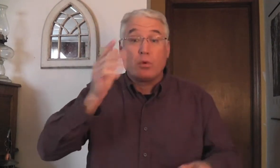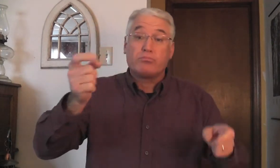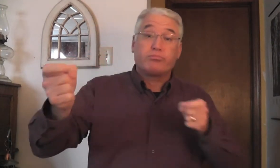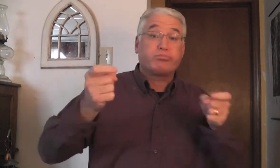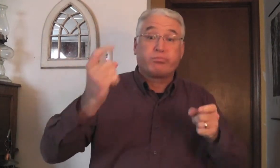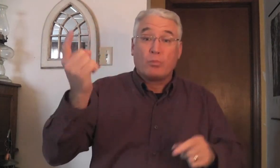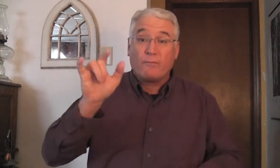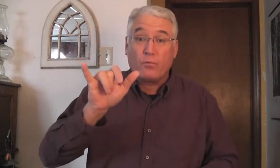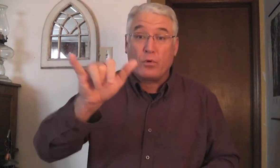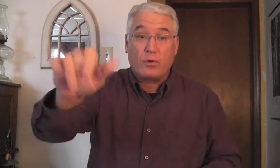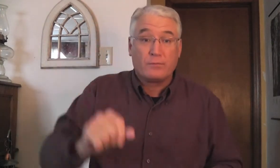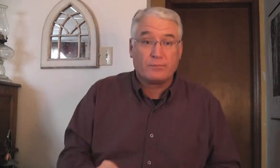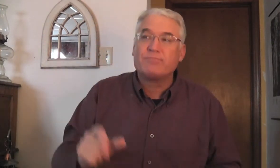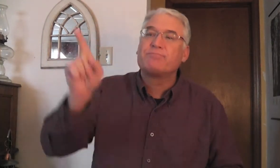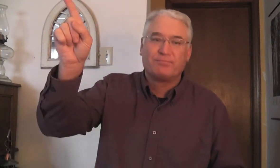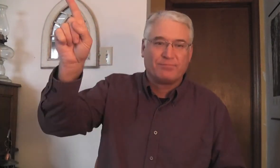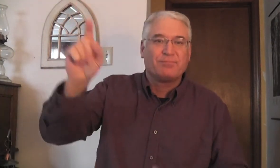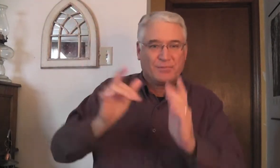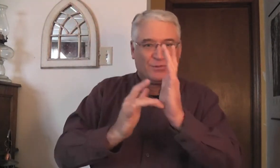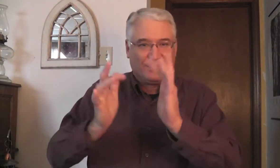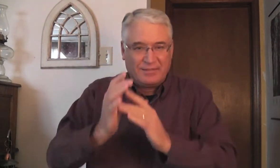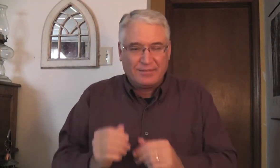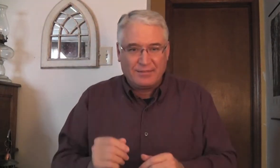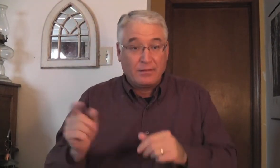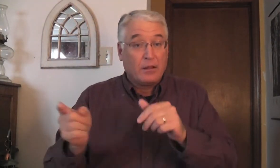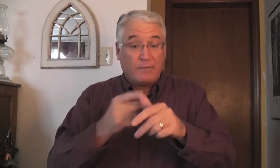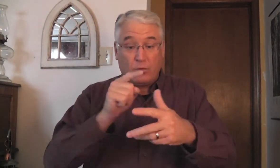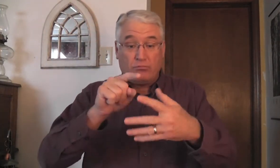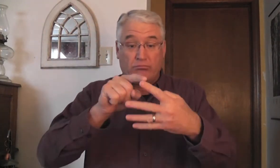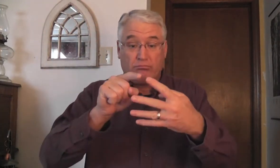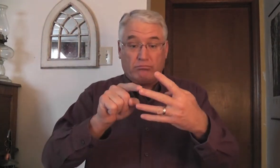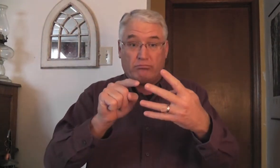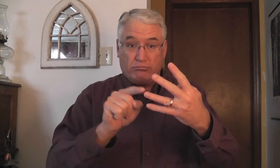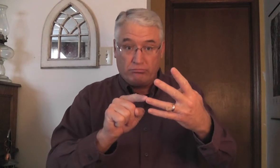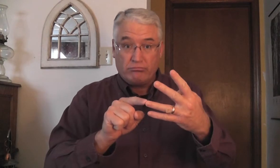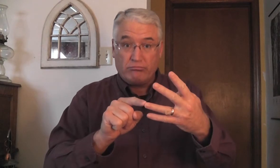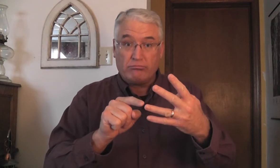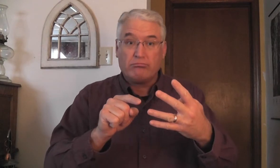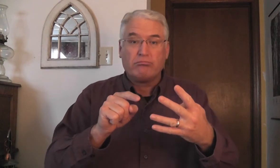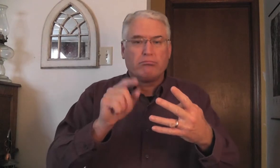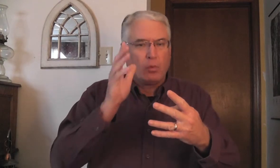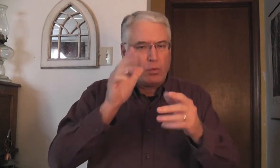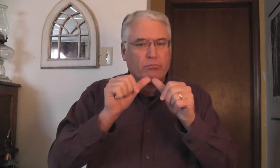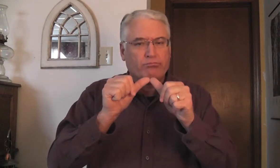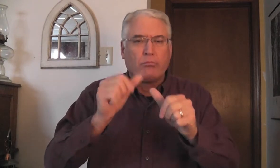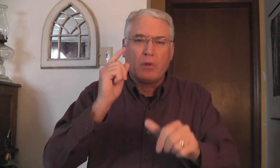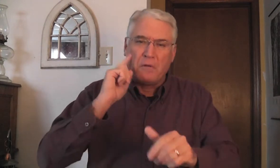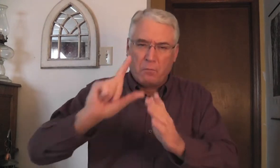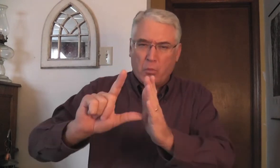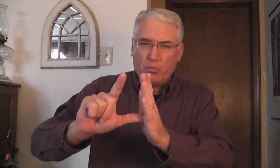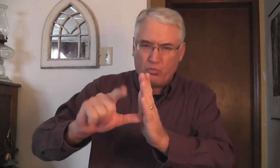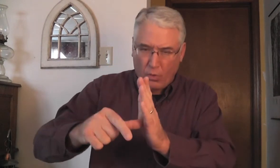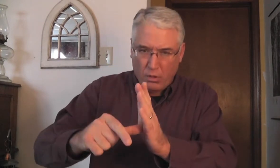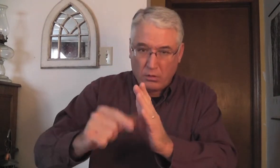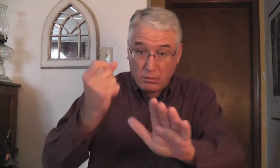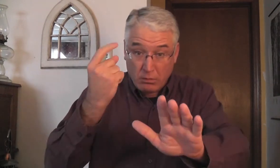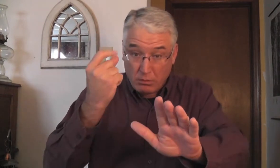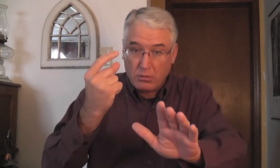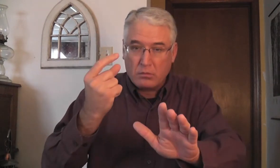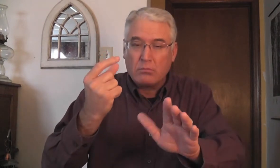later. And who is it that reigns forever? It is Jesus. The first three empires, they would continue